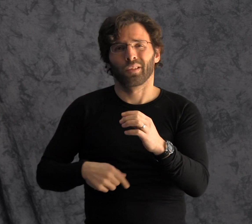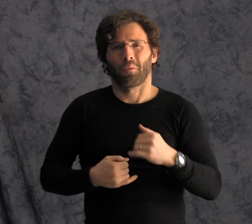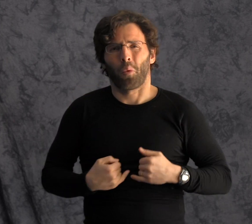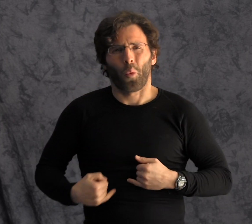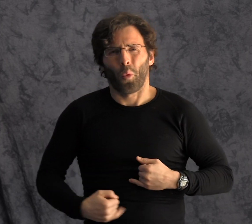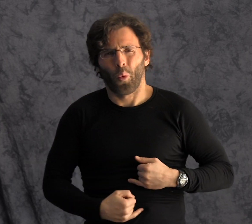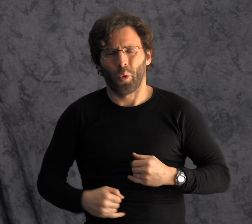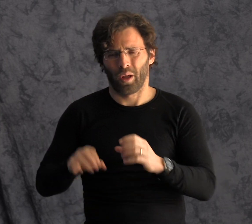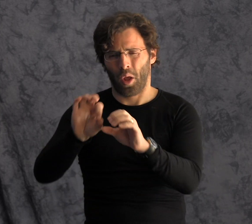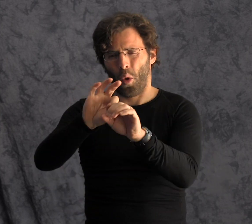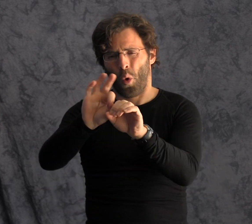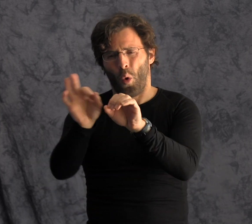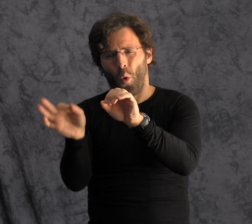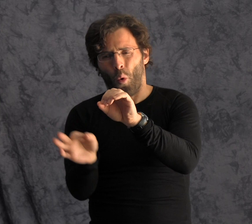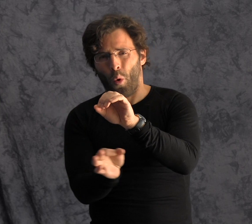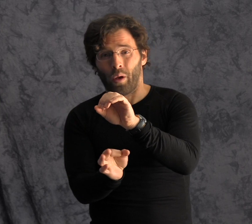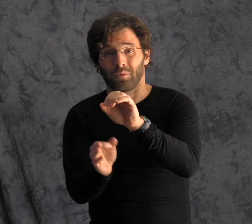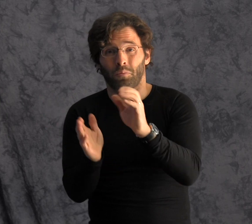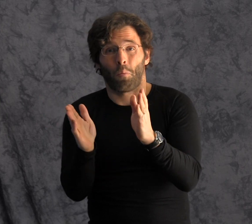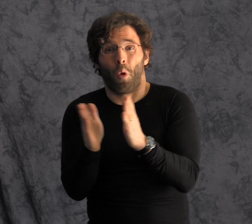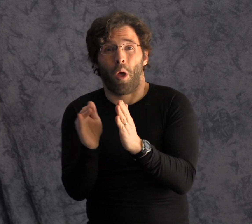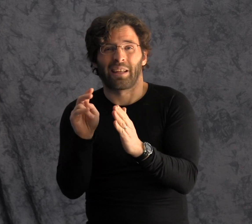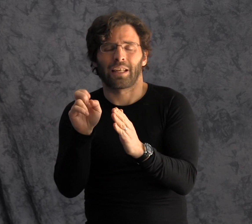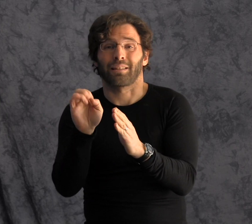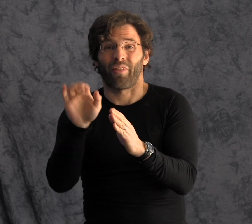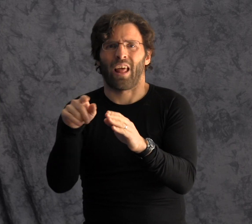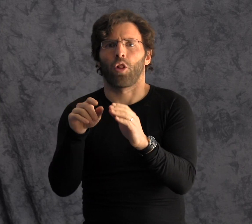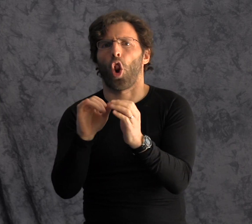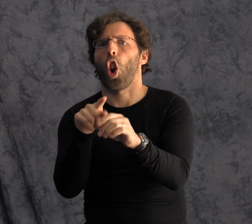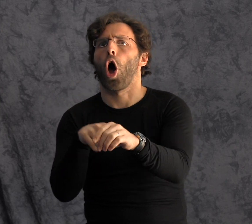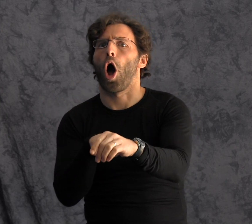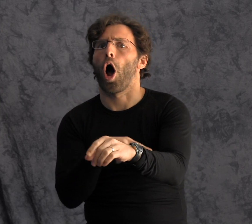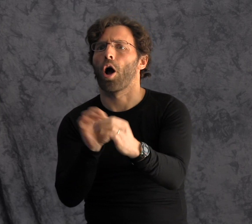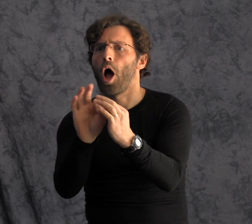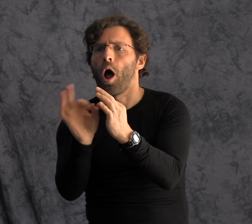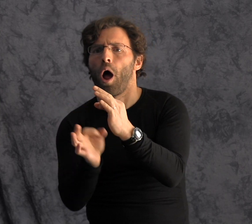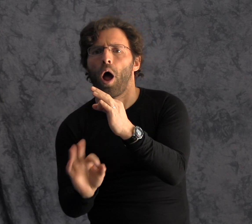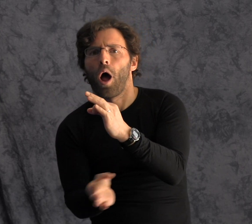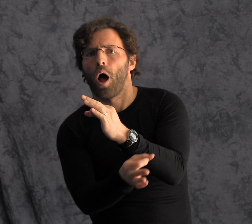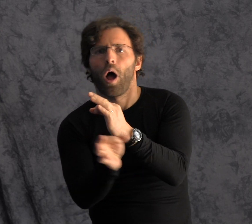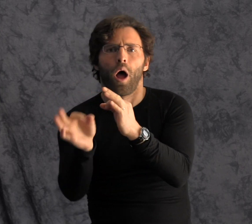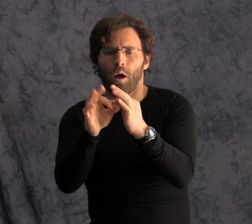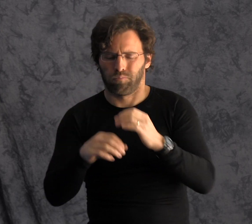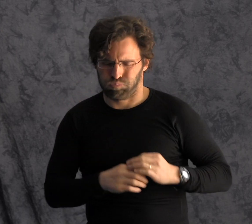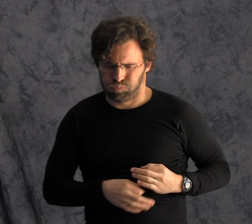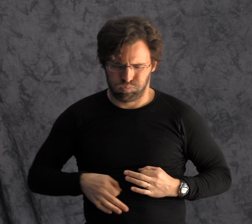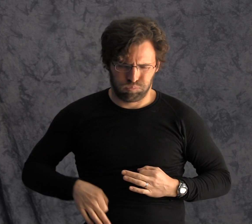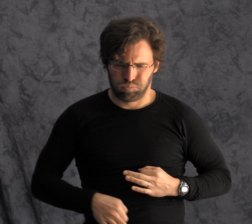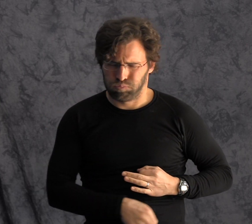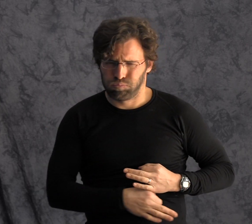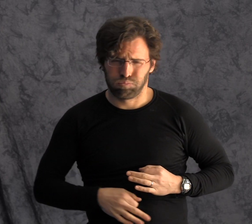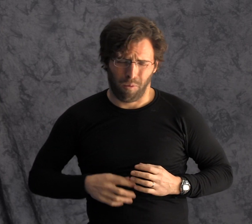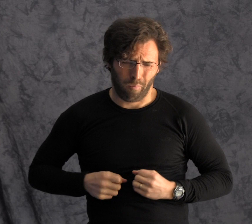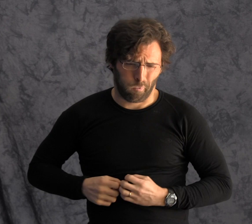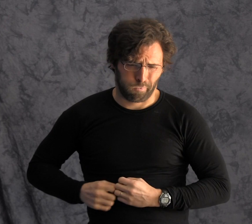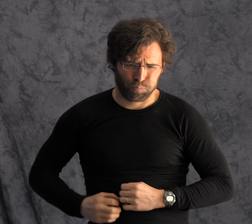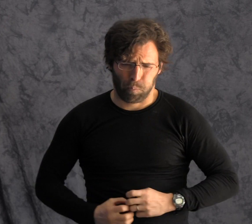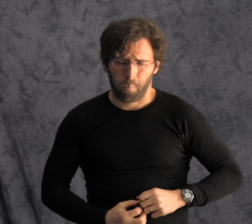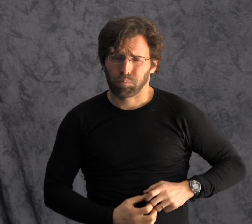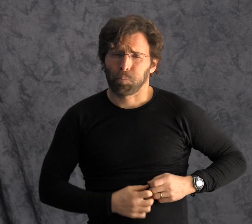intestine. In the small intestine, chemical digestion will be very fine-tuned. We'll break our macromolecules, things